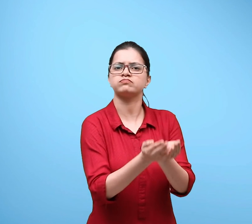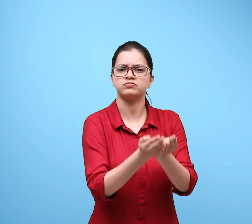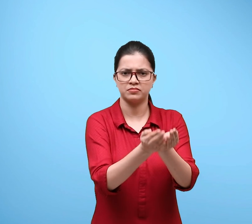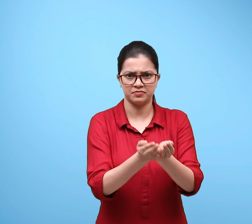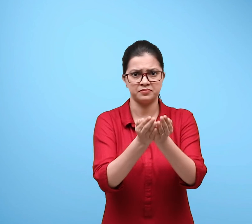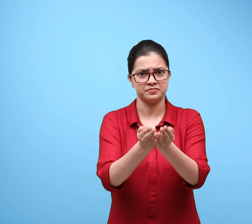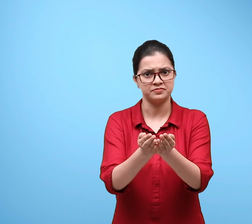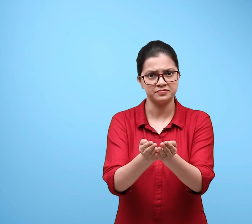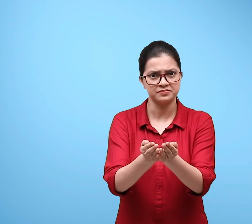boat,